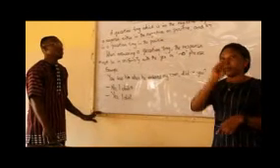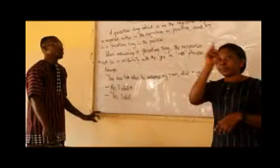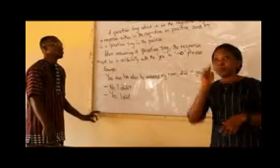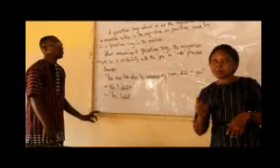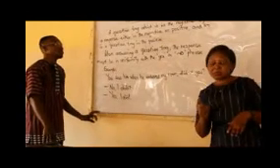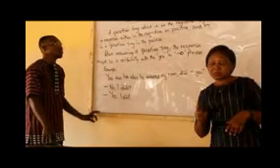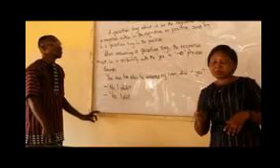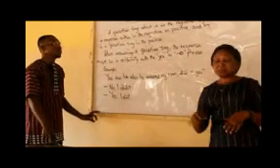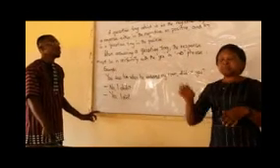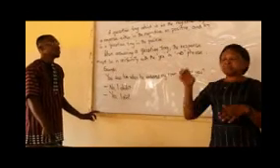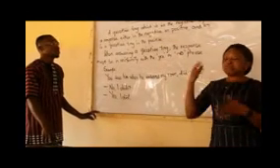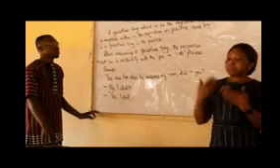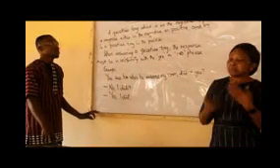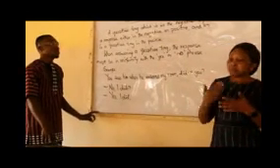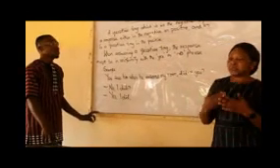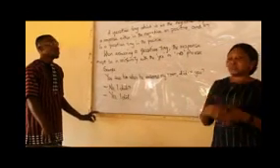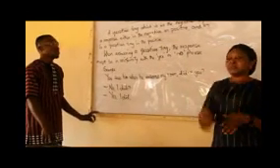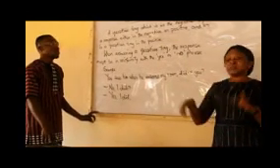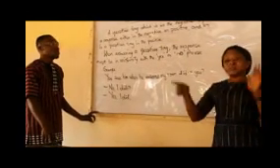negatively,